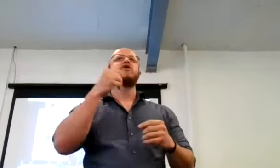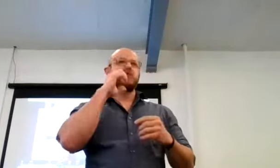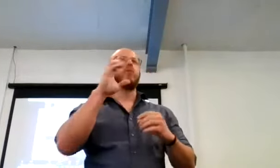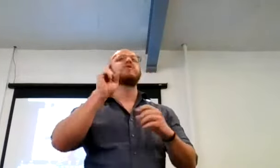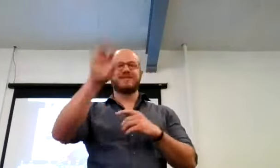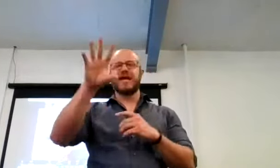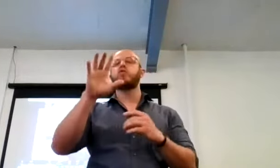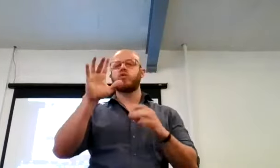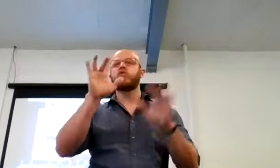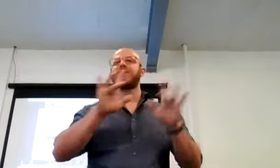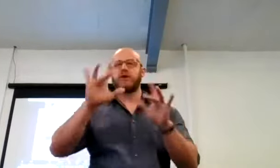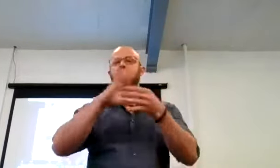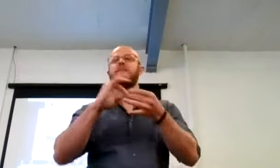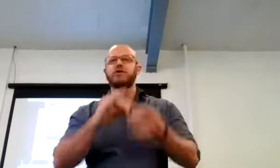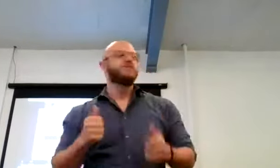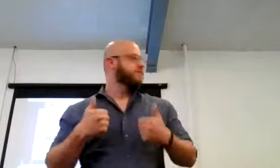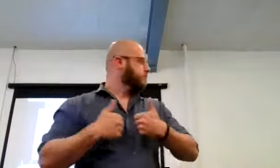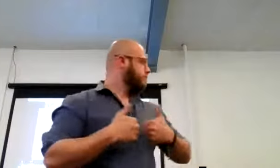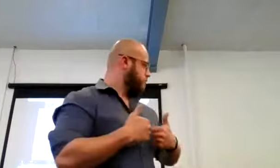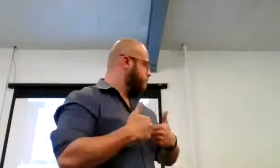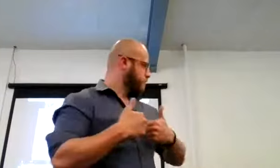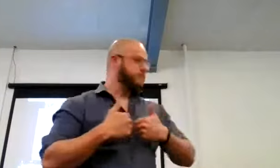correct? And she'll send you that recording.